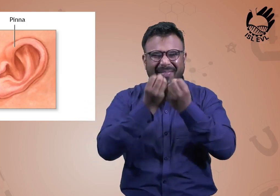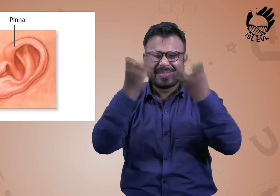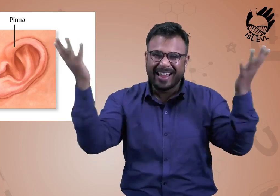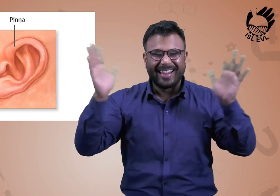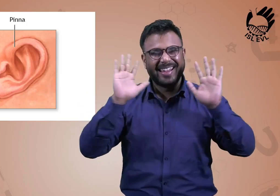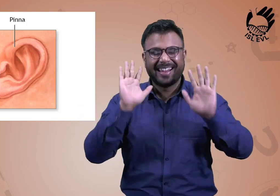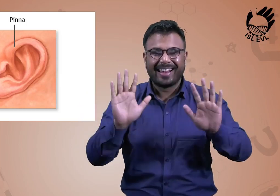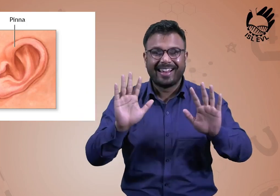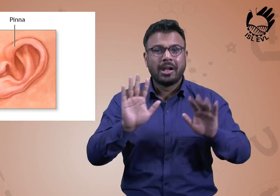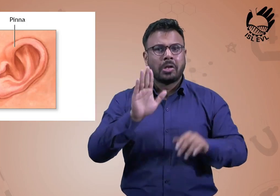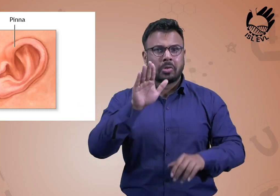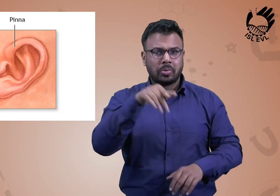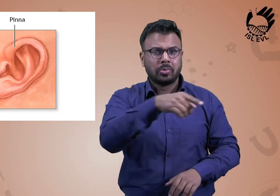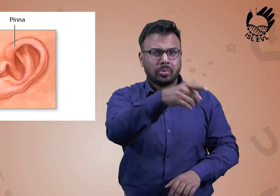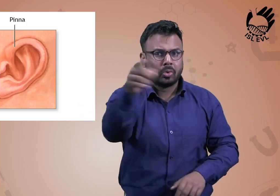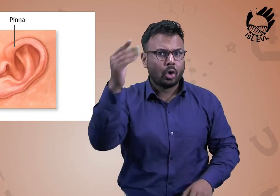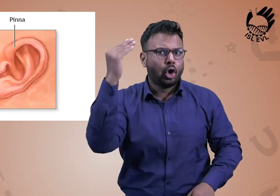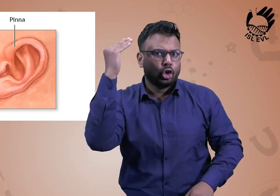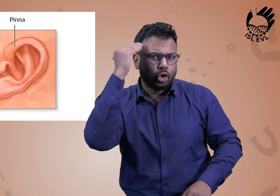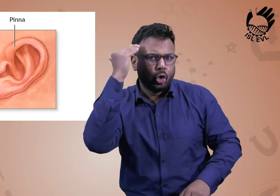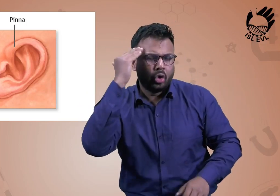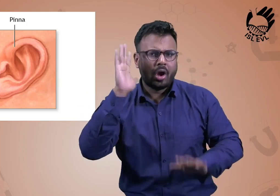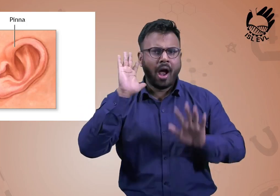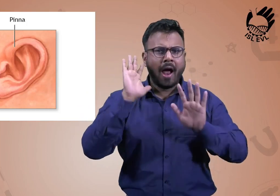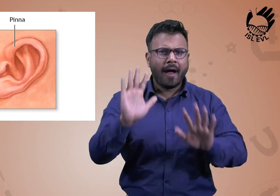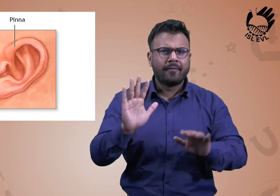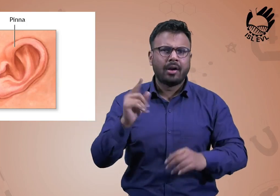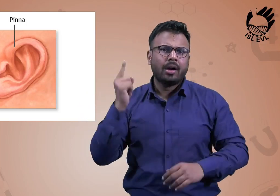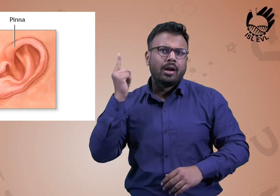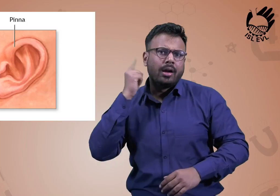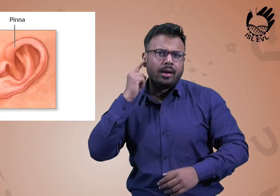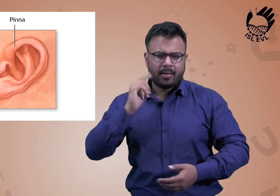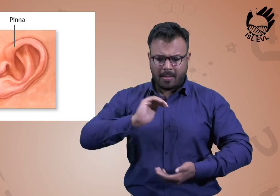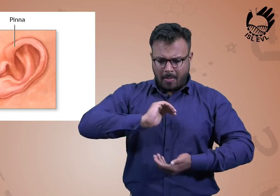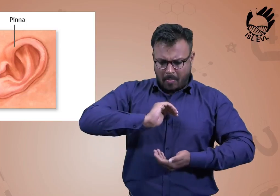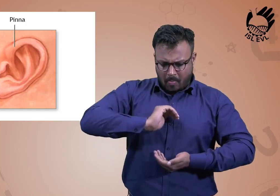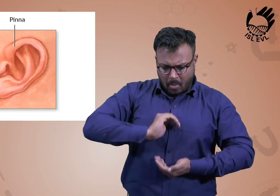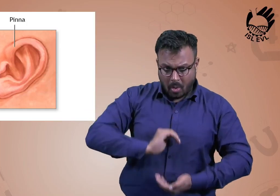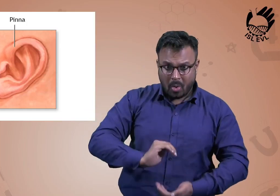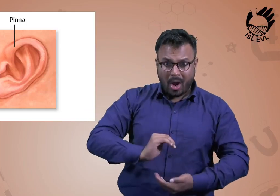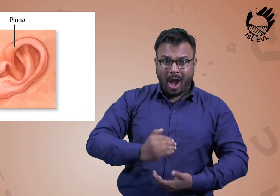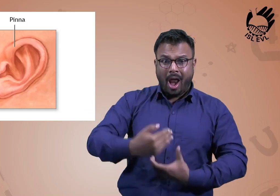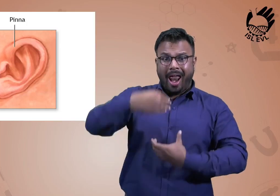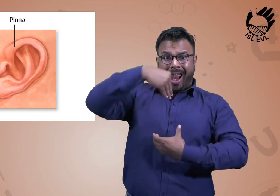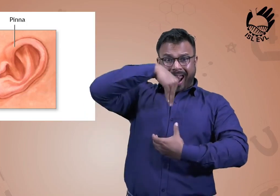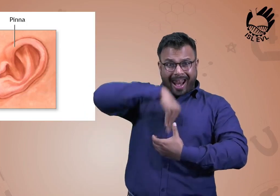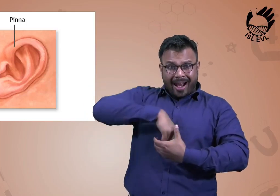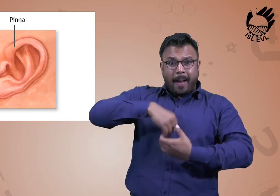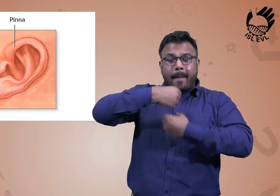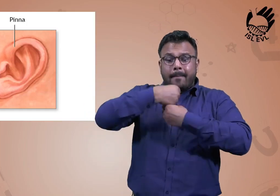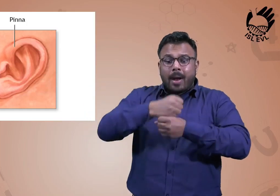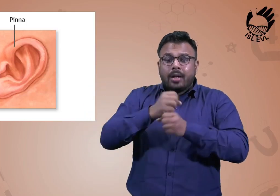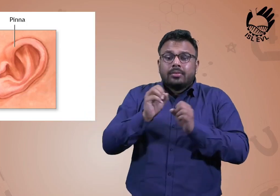Any sound which we hear, it could be transport, people